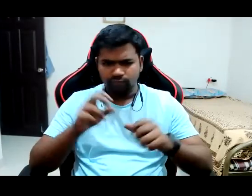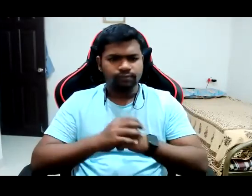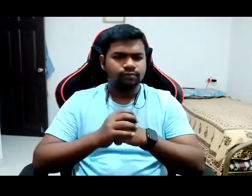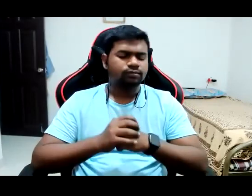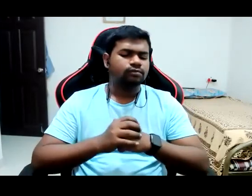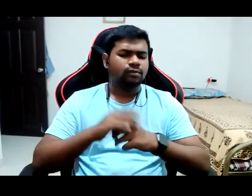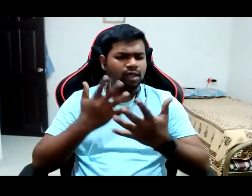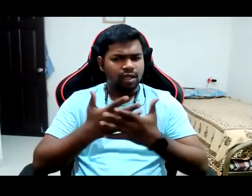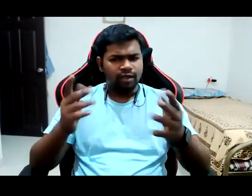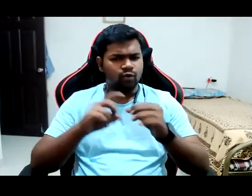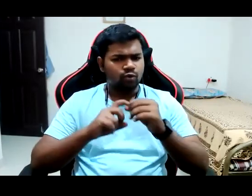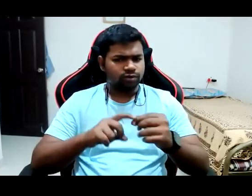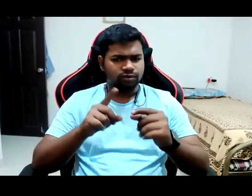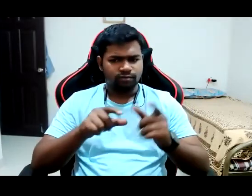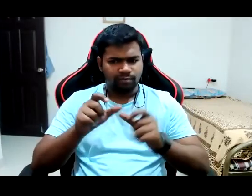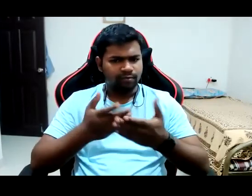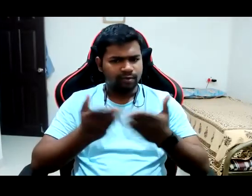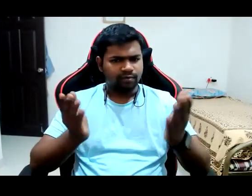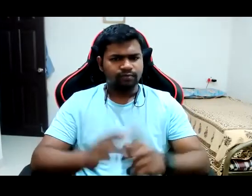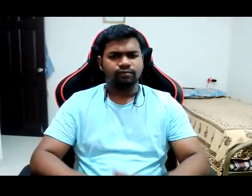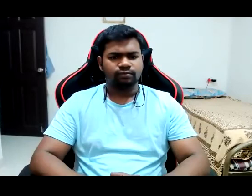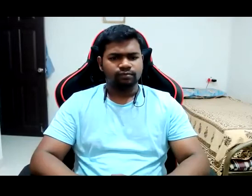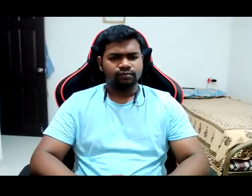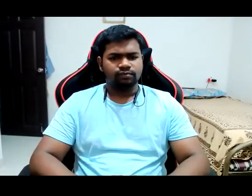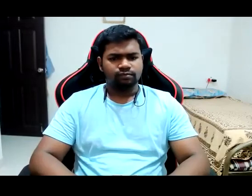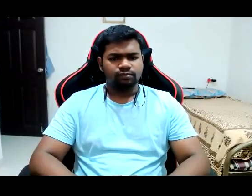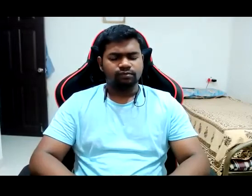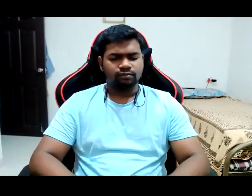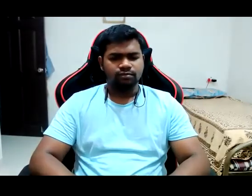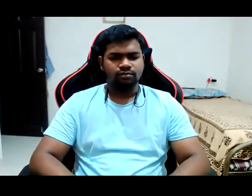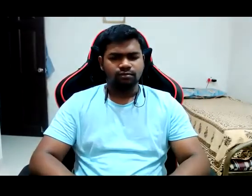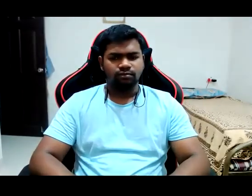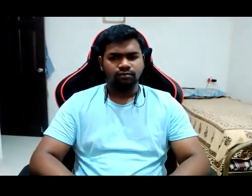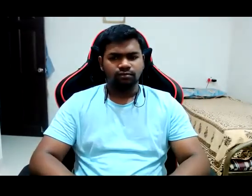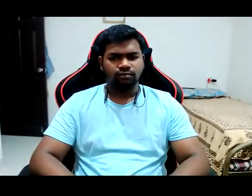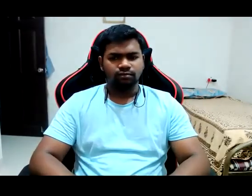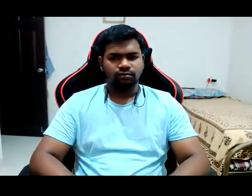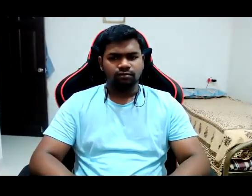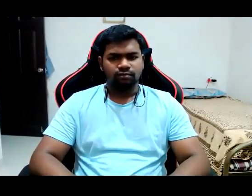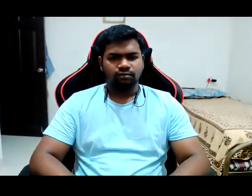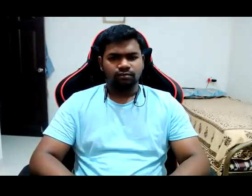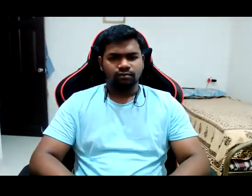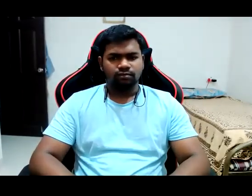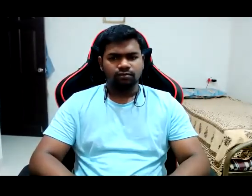Any questions now on any of these, including the hackathon that we were talking about?